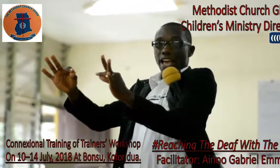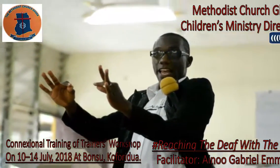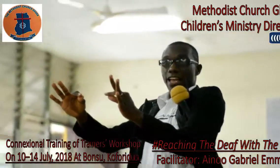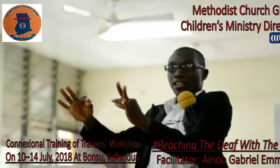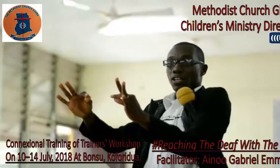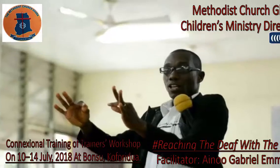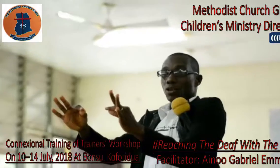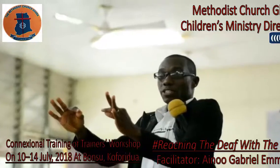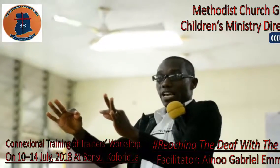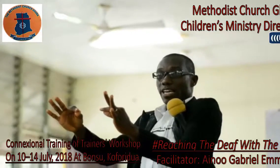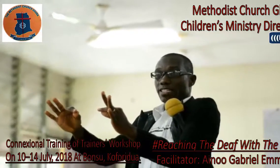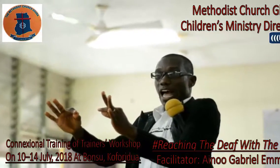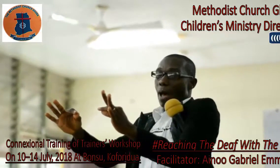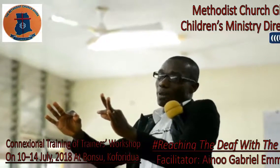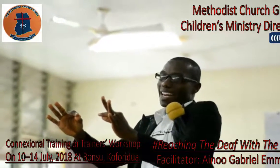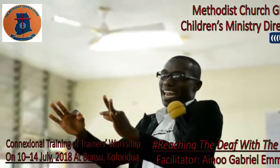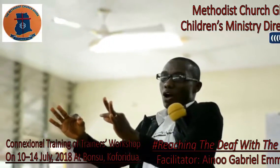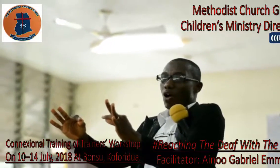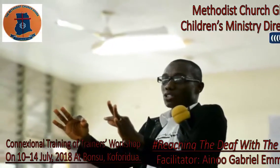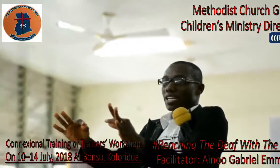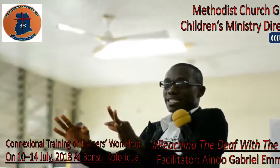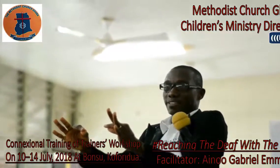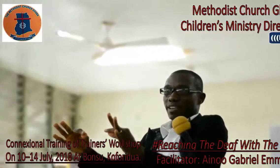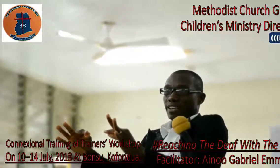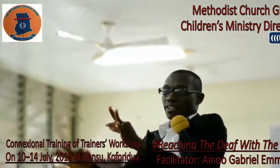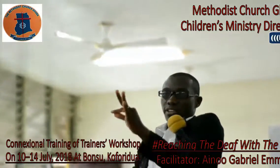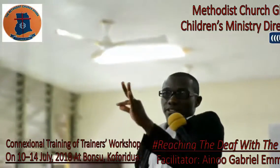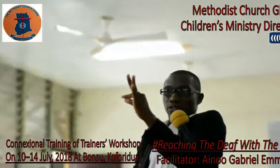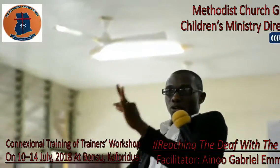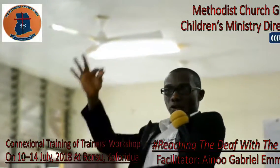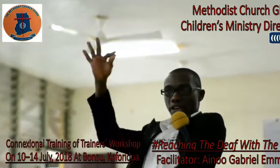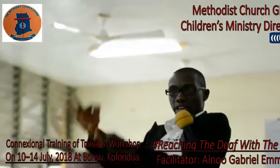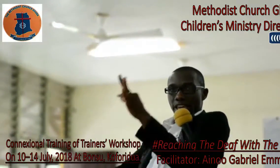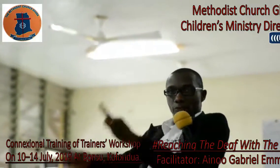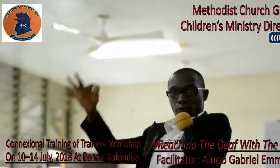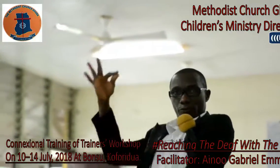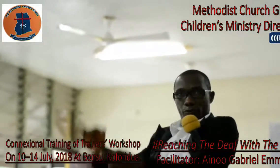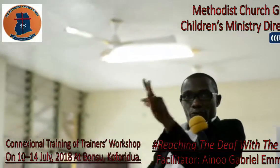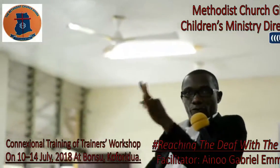then, you take it up and down alternatively. So,